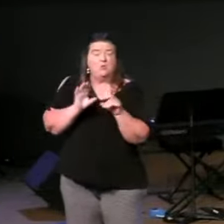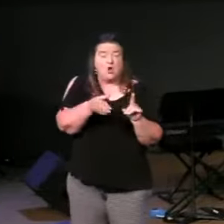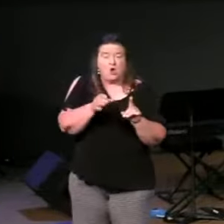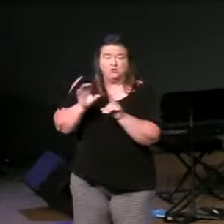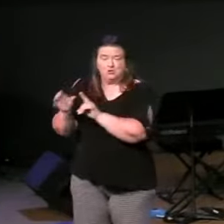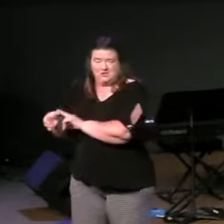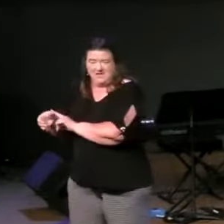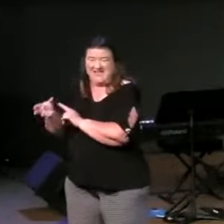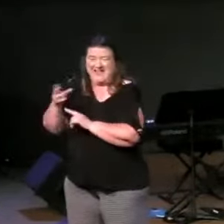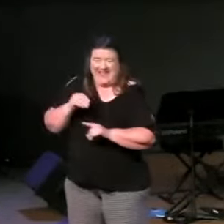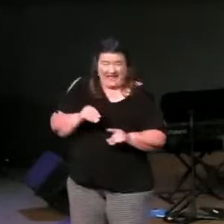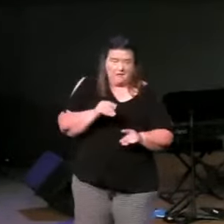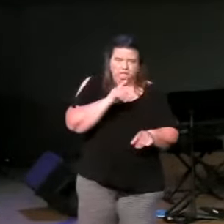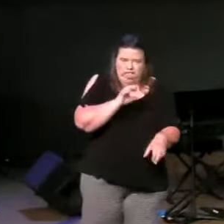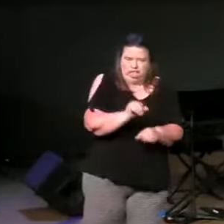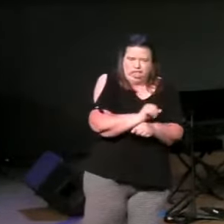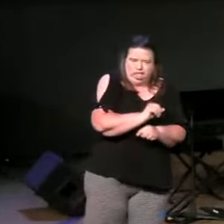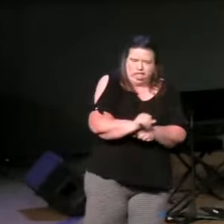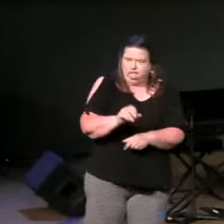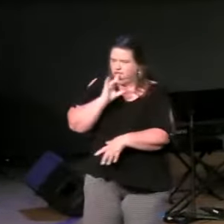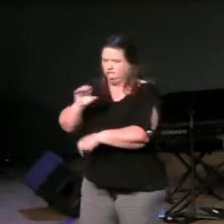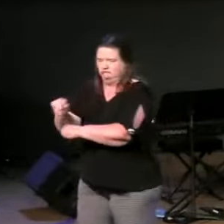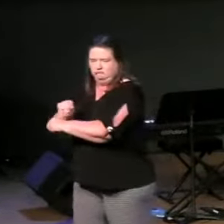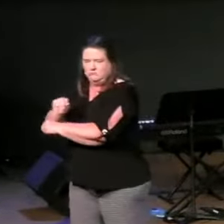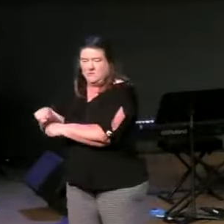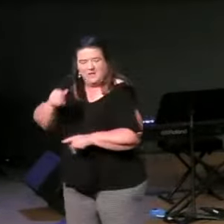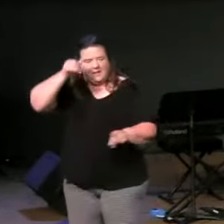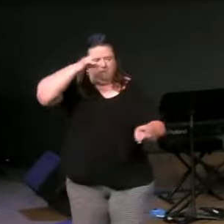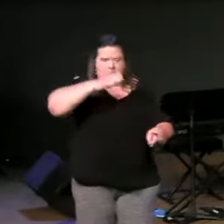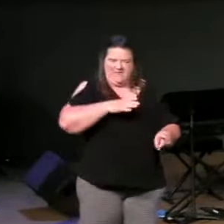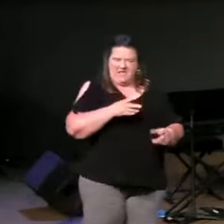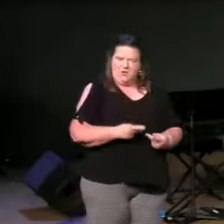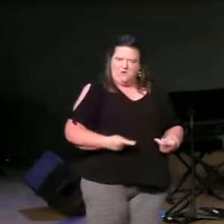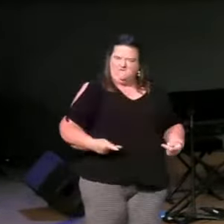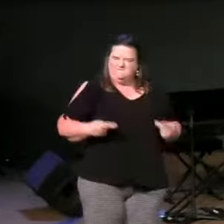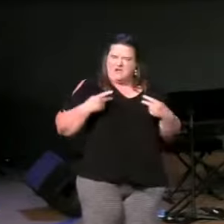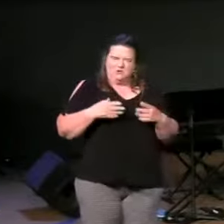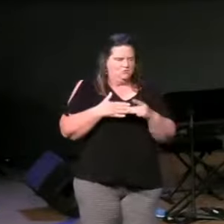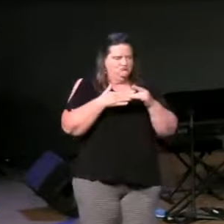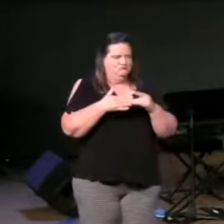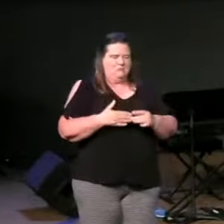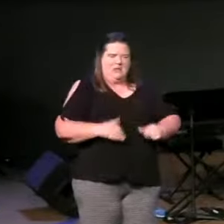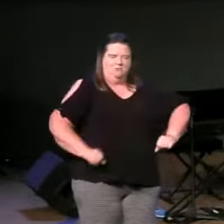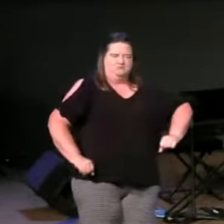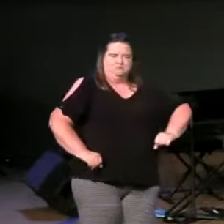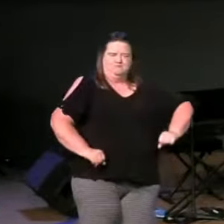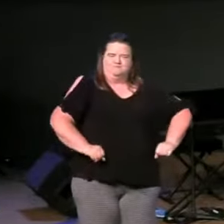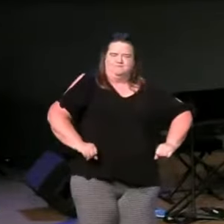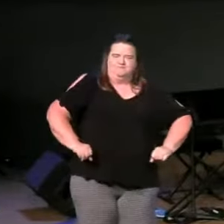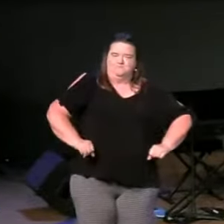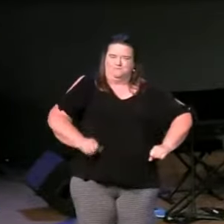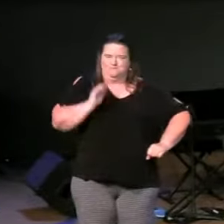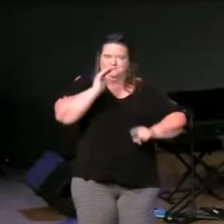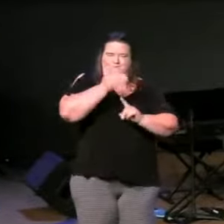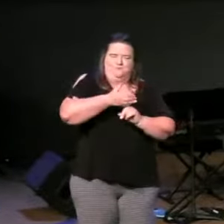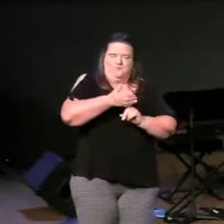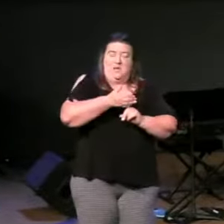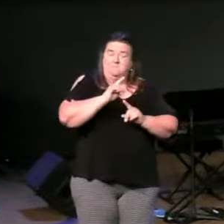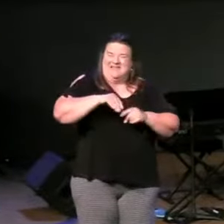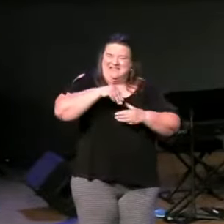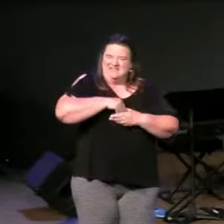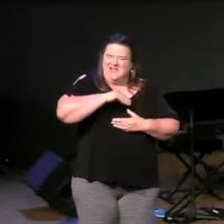you have a male Pharisee leaders who are allowing their inner defilement to affect others in a negative